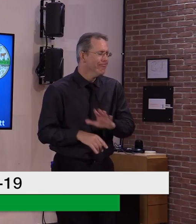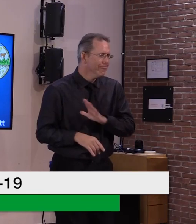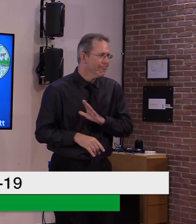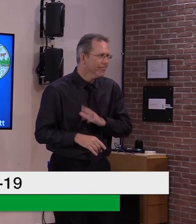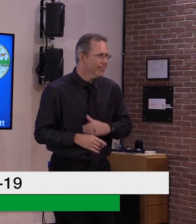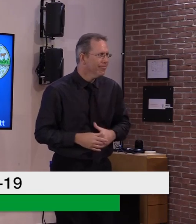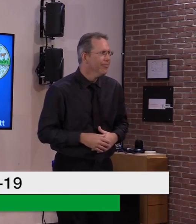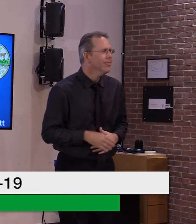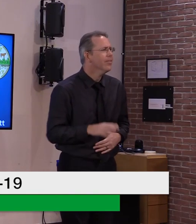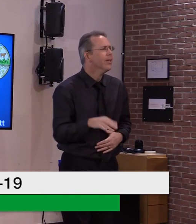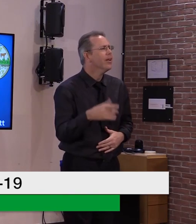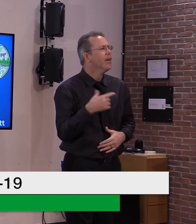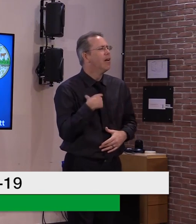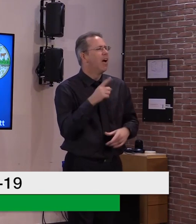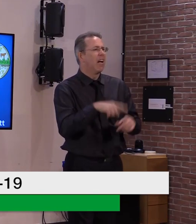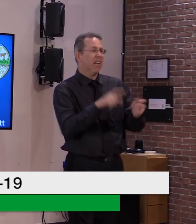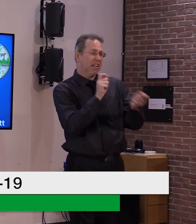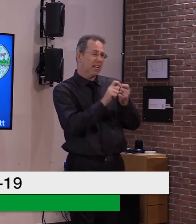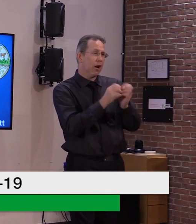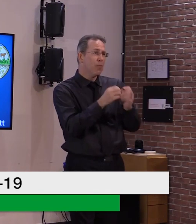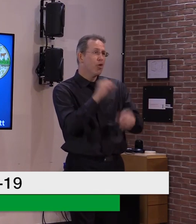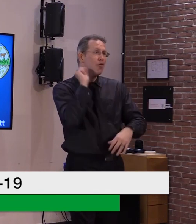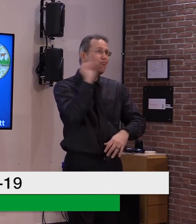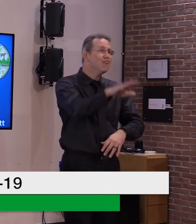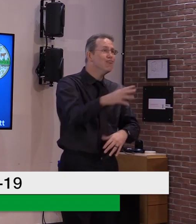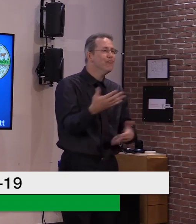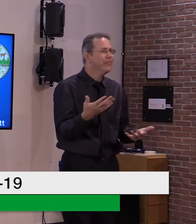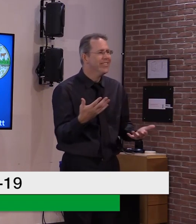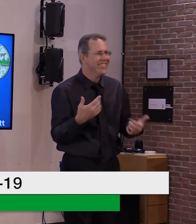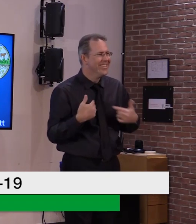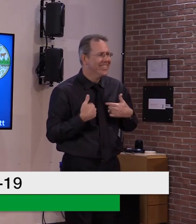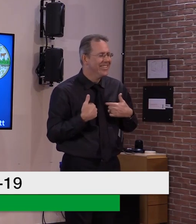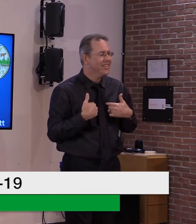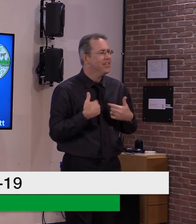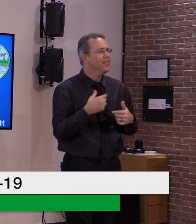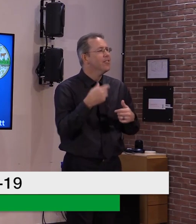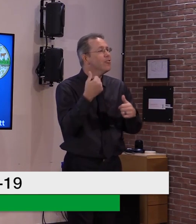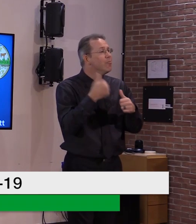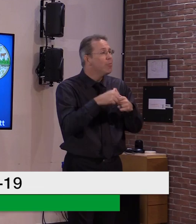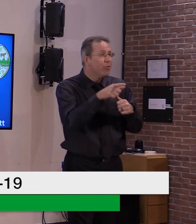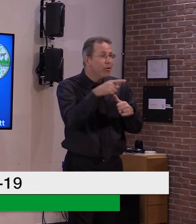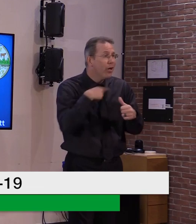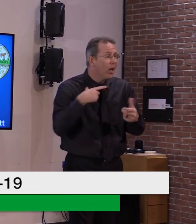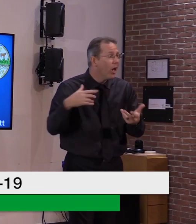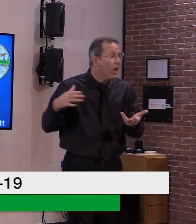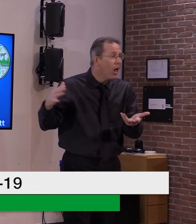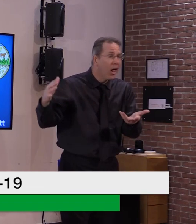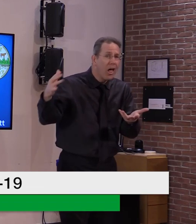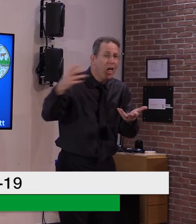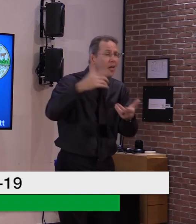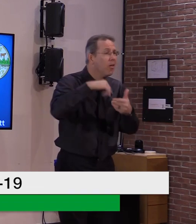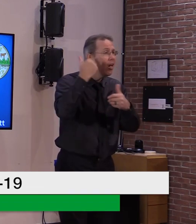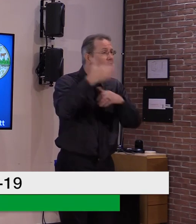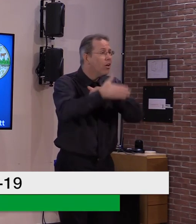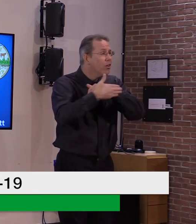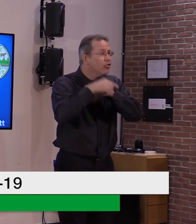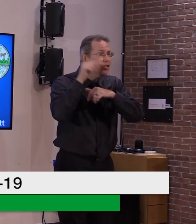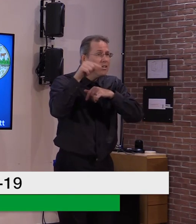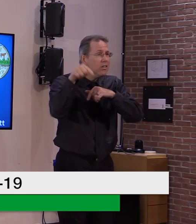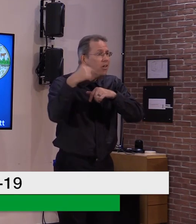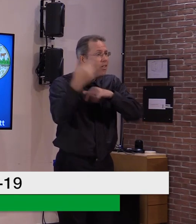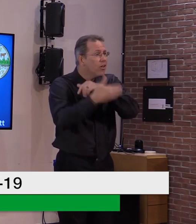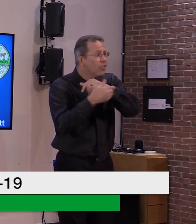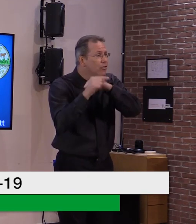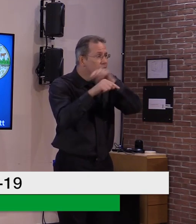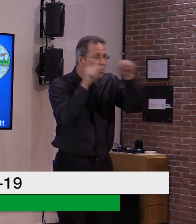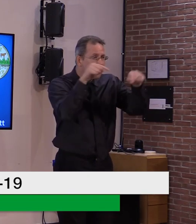number you know this is data from country the world uh changing all the time i'm